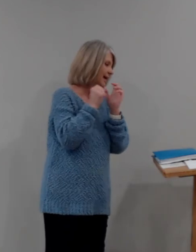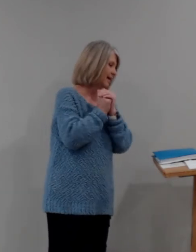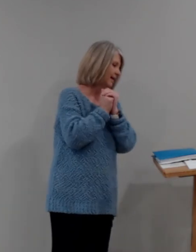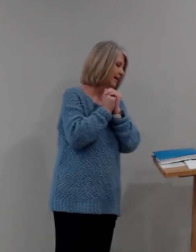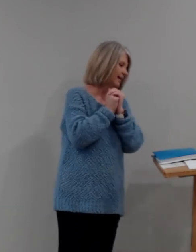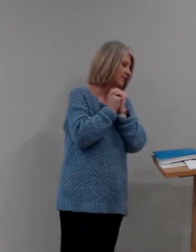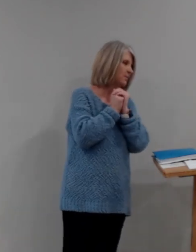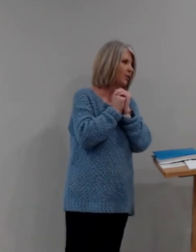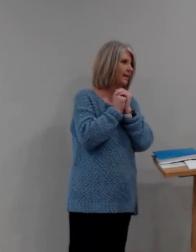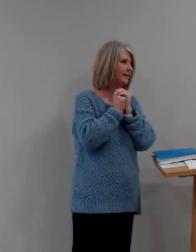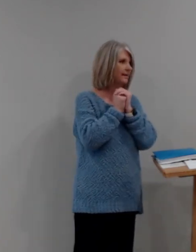Spring.